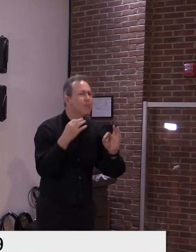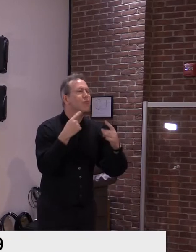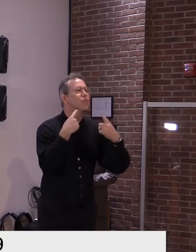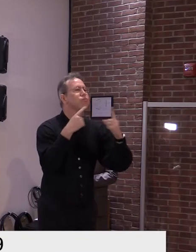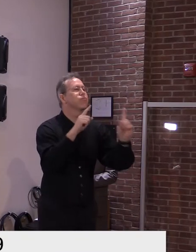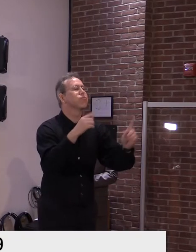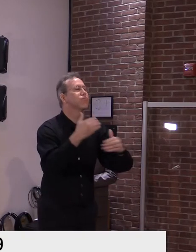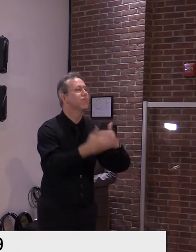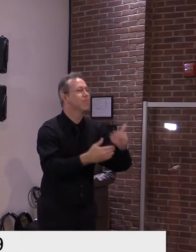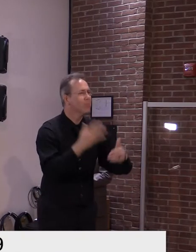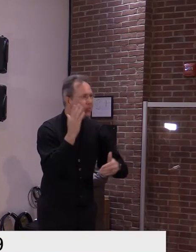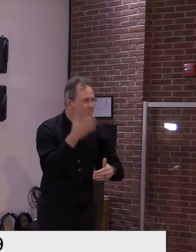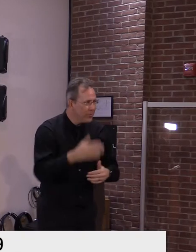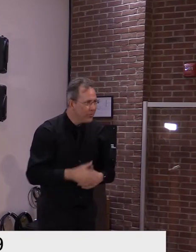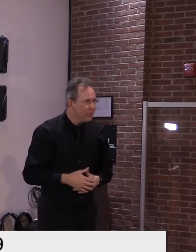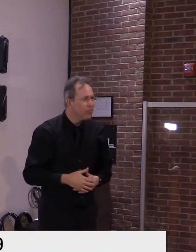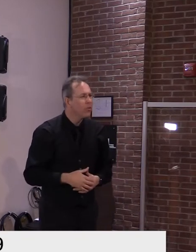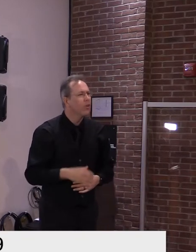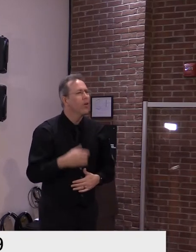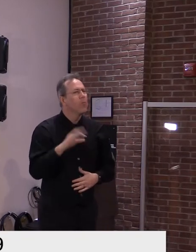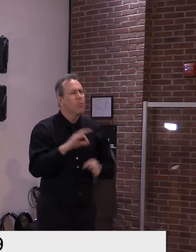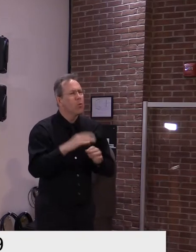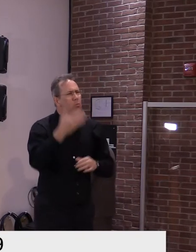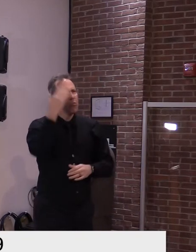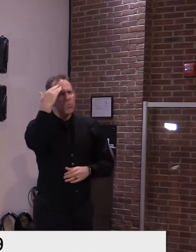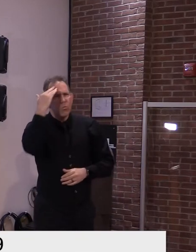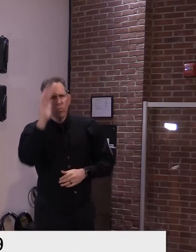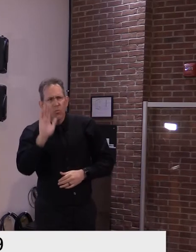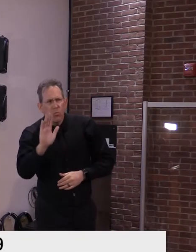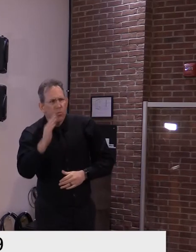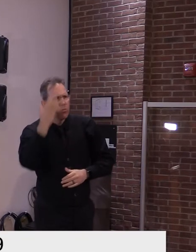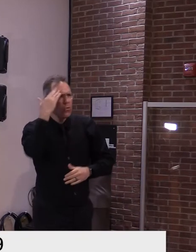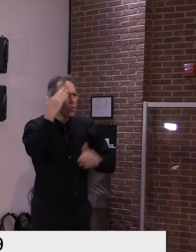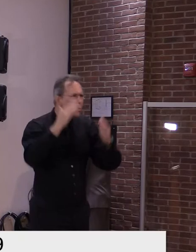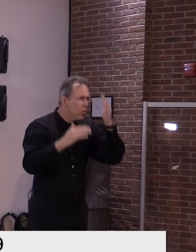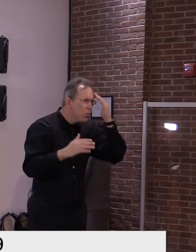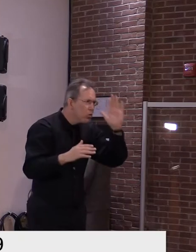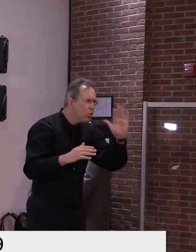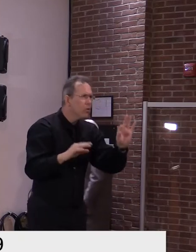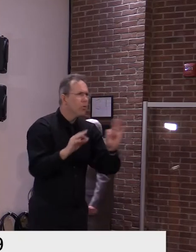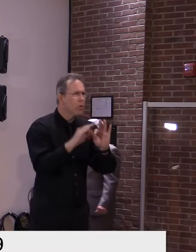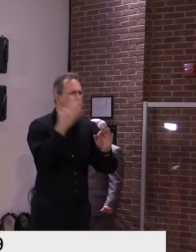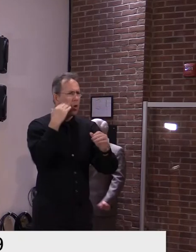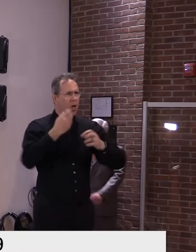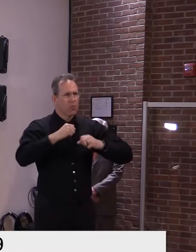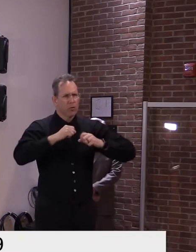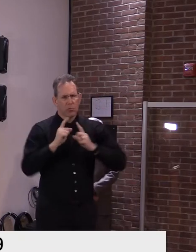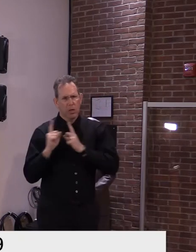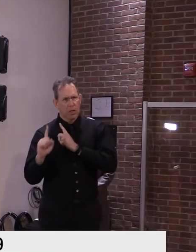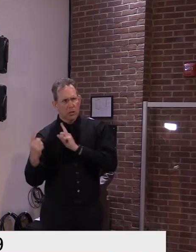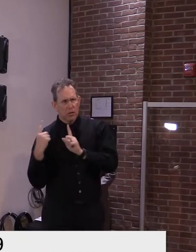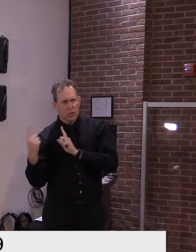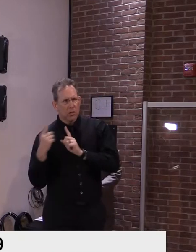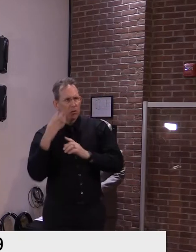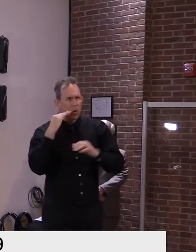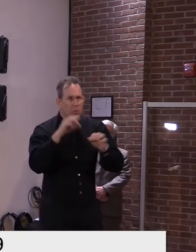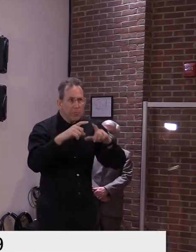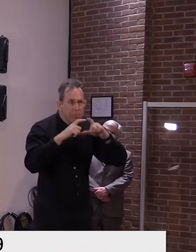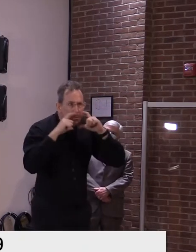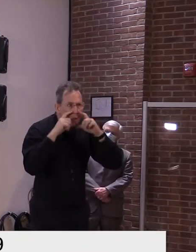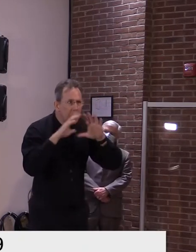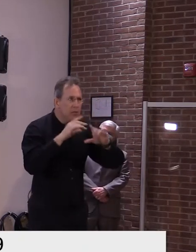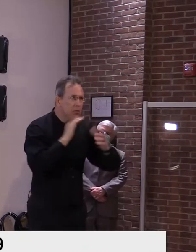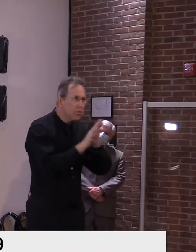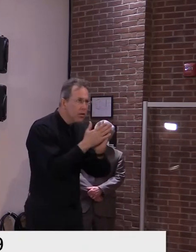be aware of who, again, you're coming in contact with, and try and keep them safe as well, and yourself and